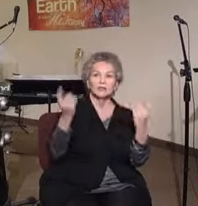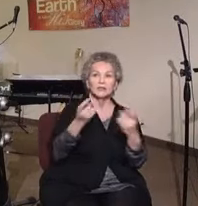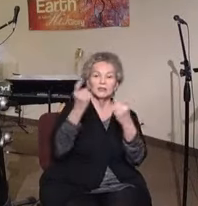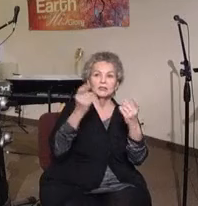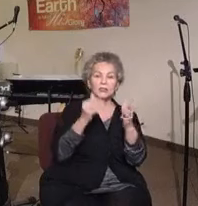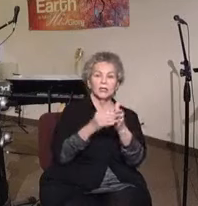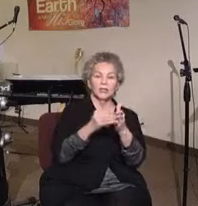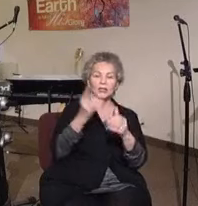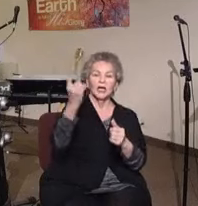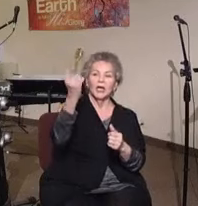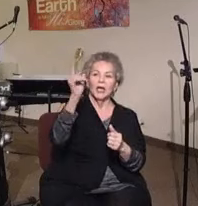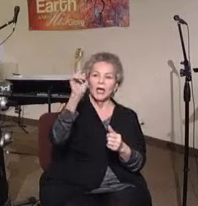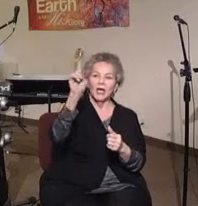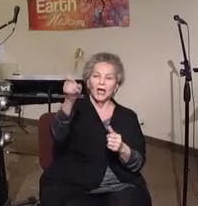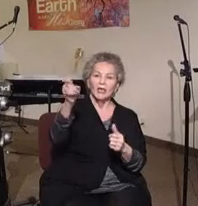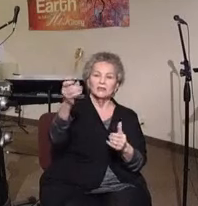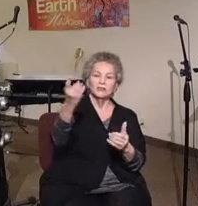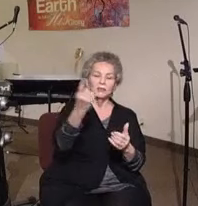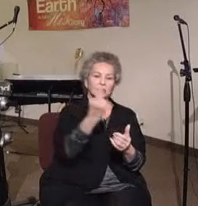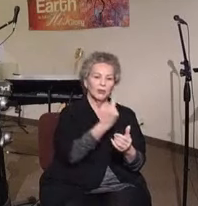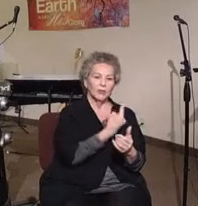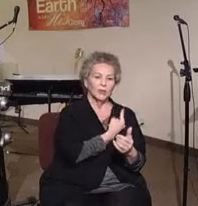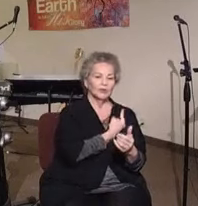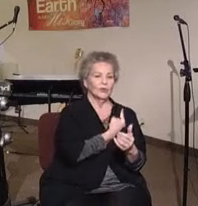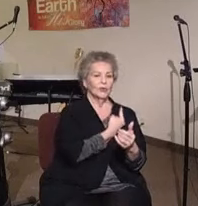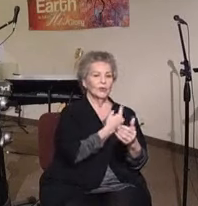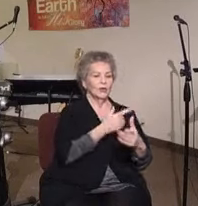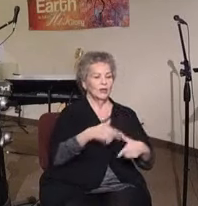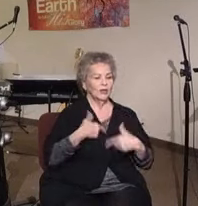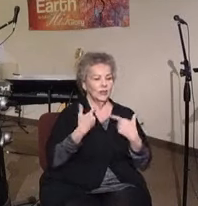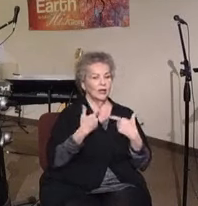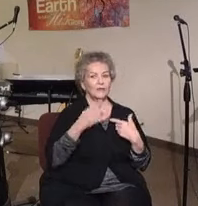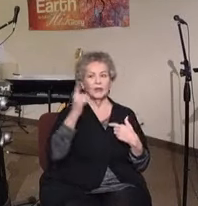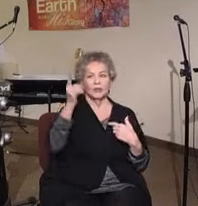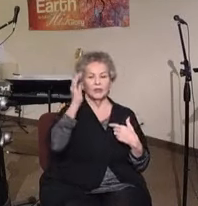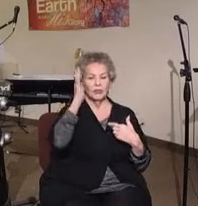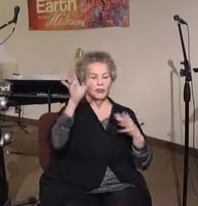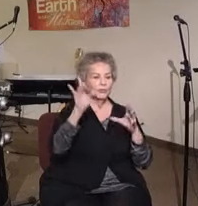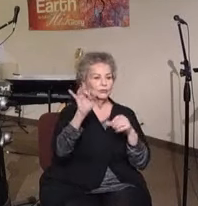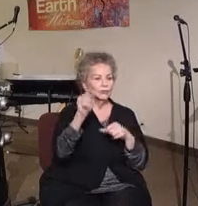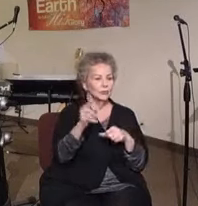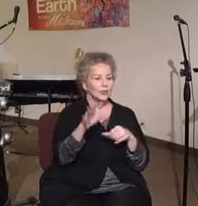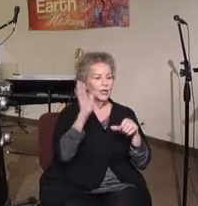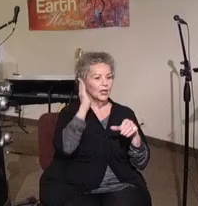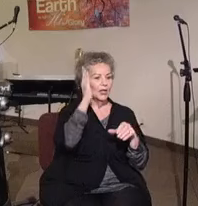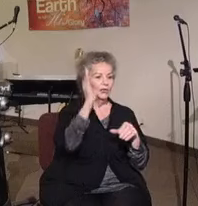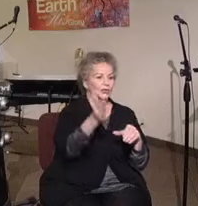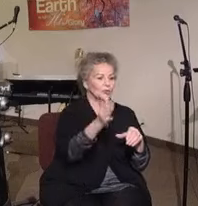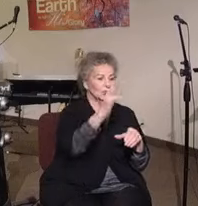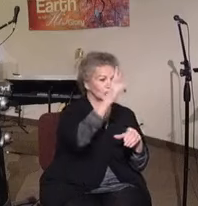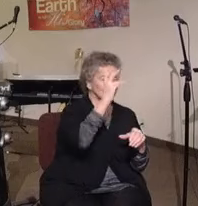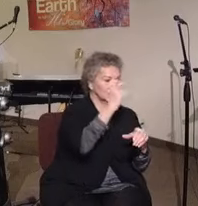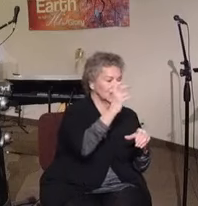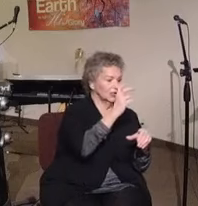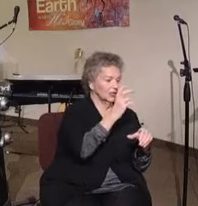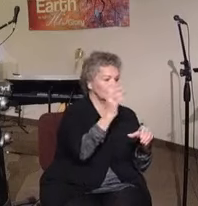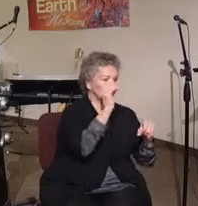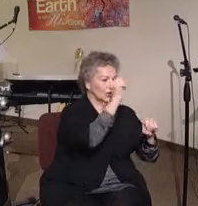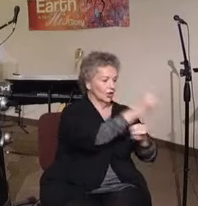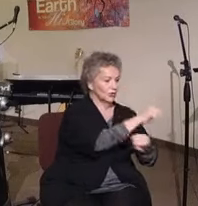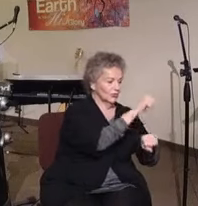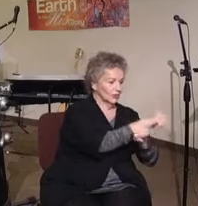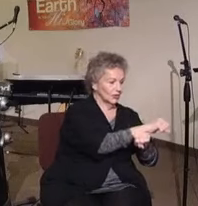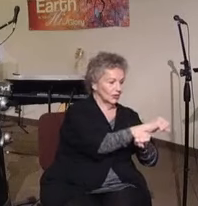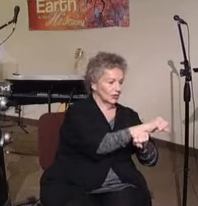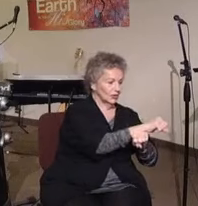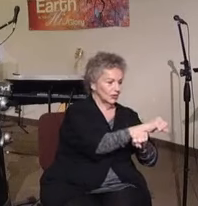him to come into your heart and life, and he will do it, and you will conquer Satan hissing in your